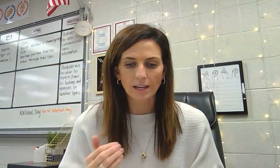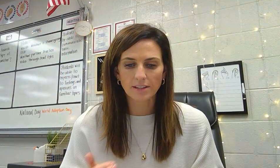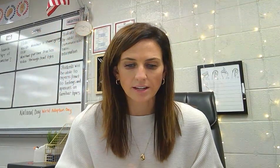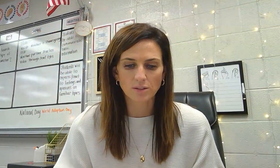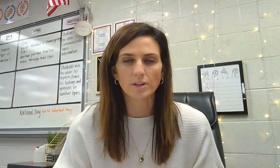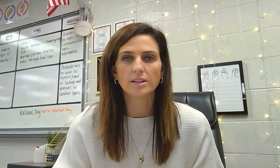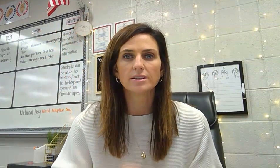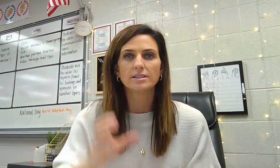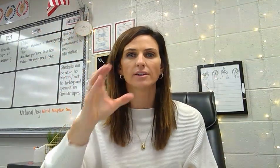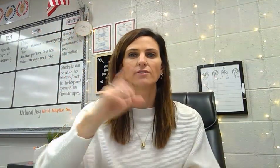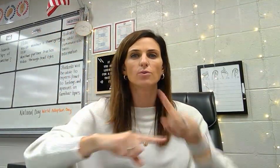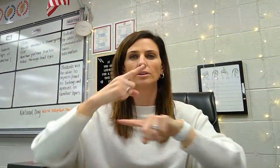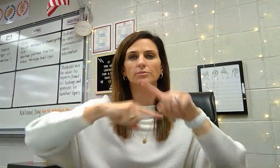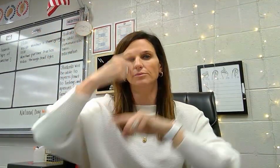and the next one, the sign for